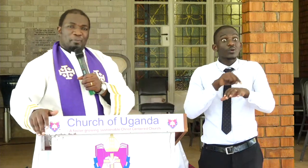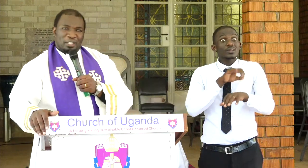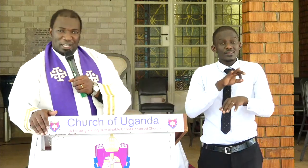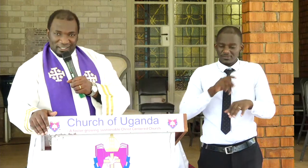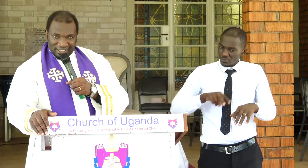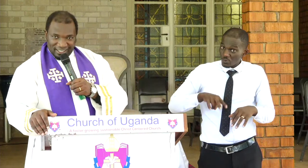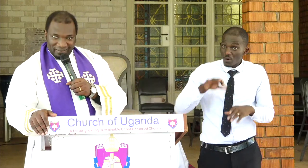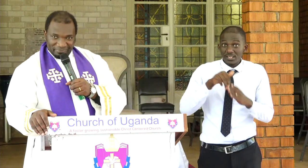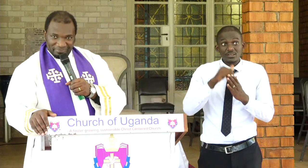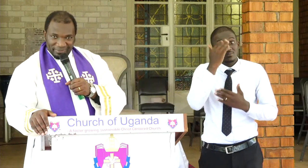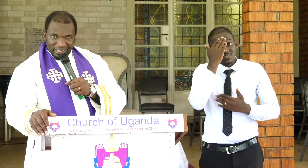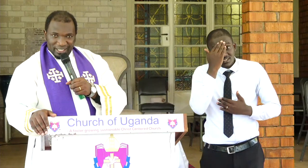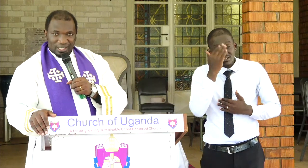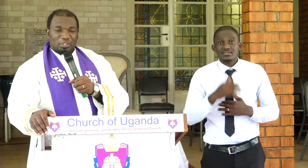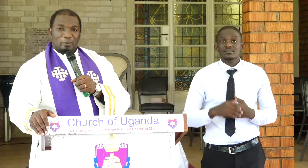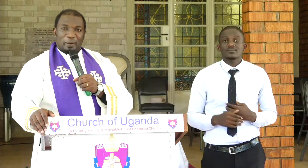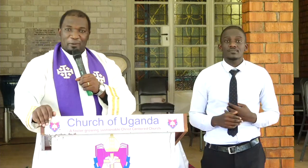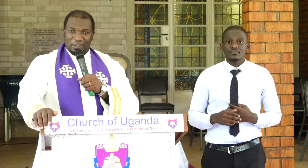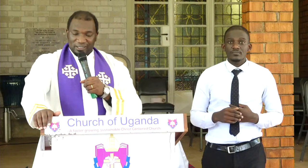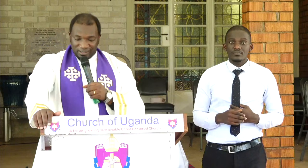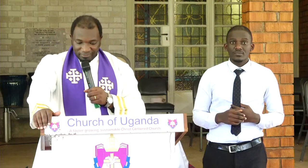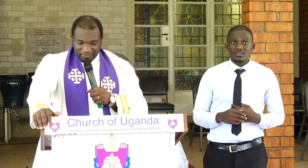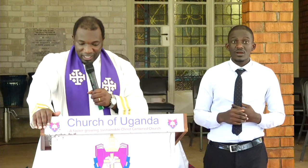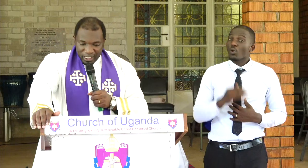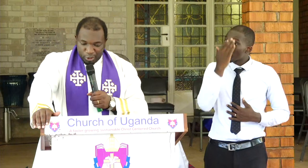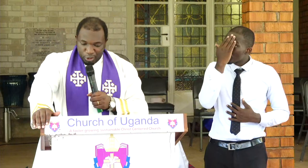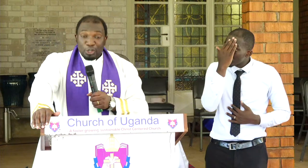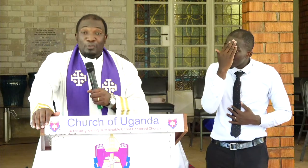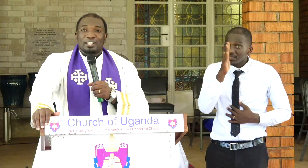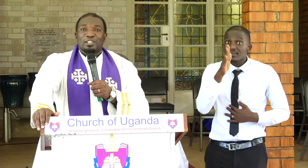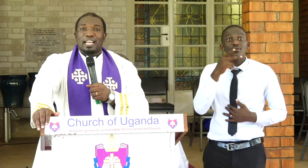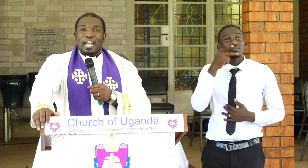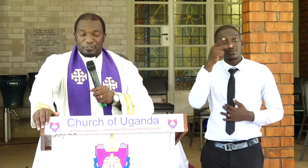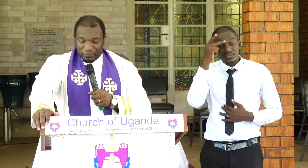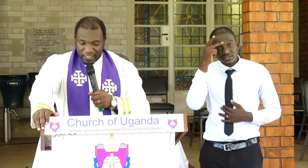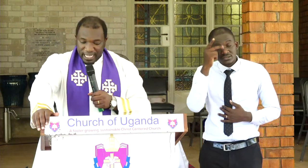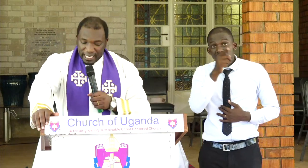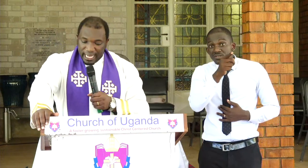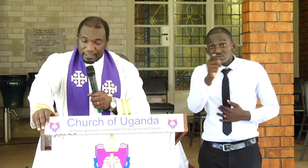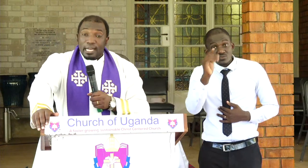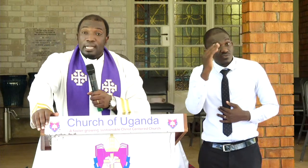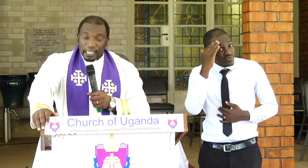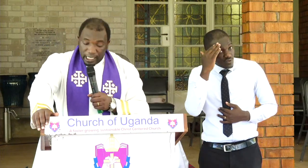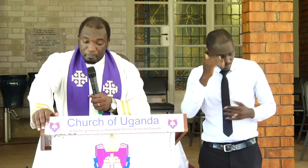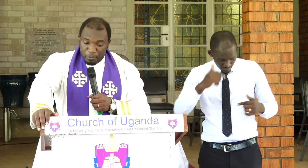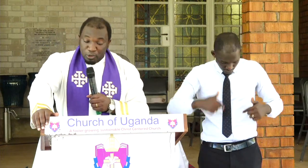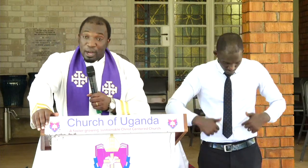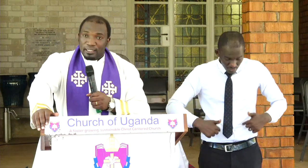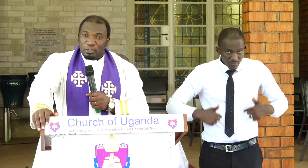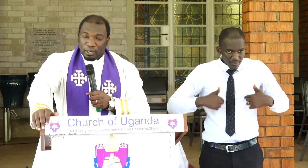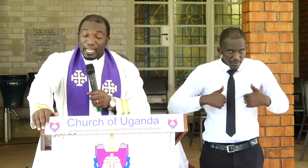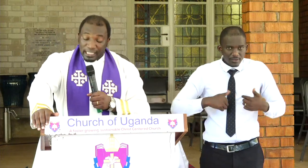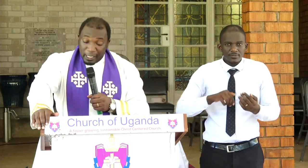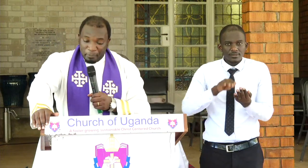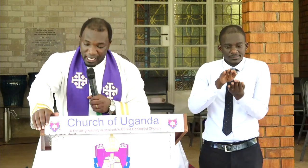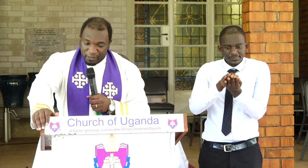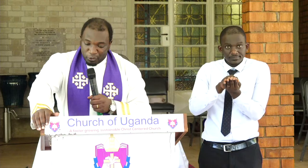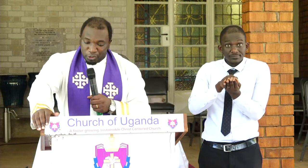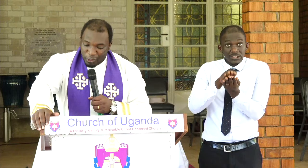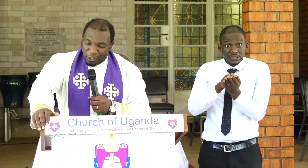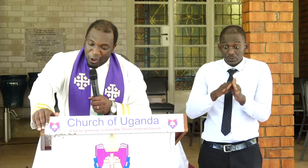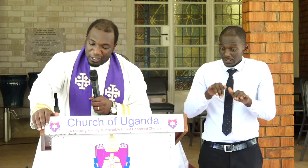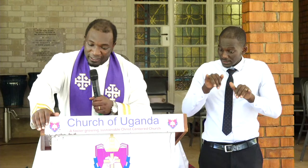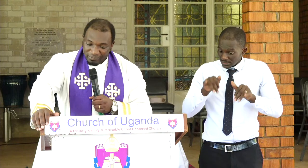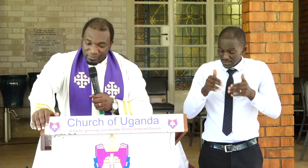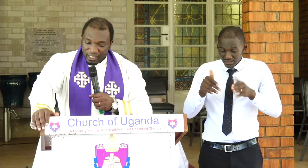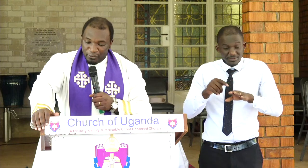walk in obedience to your parents? Do you know that your life can keep you, you can keep here for